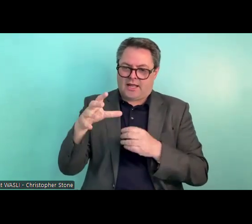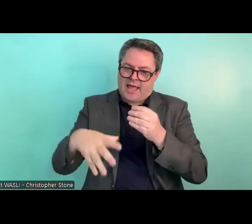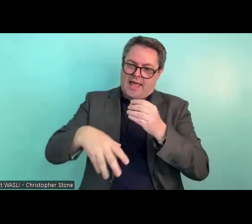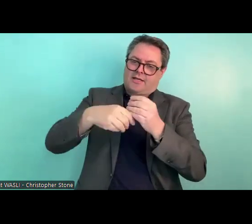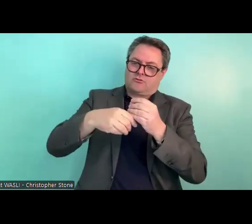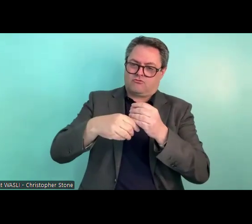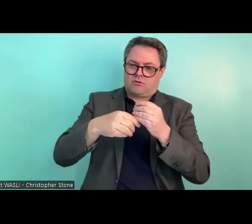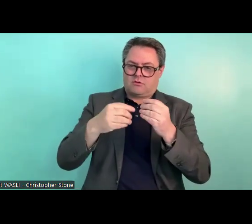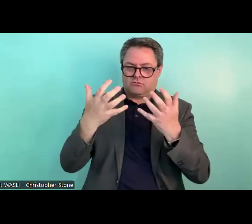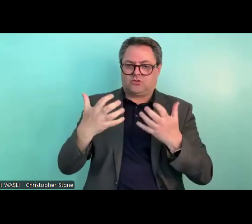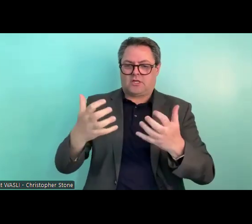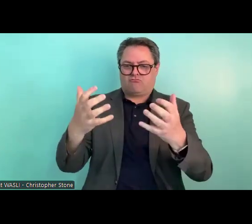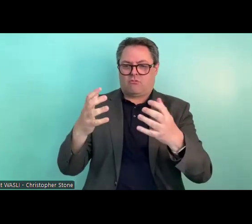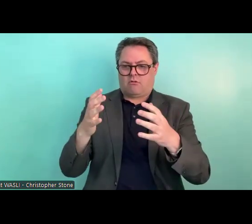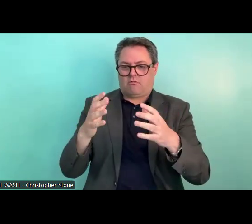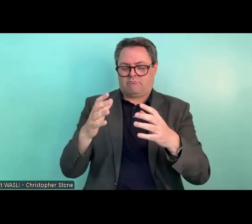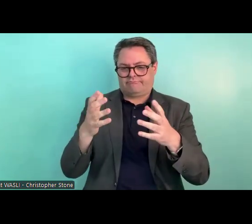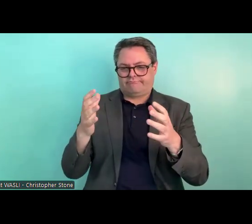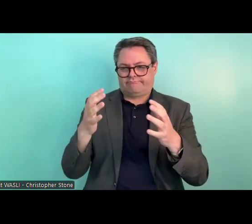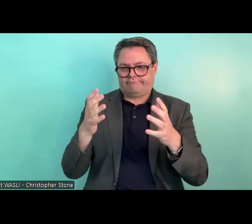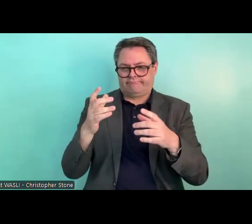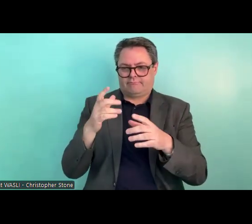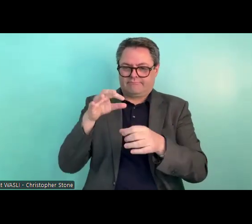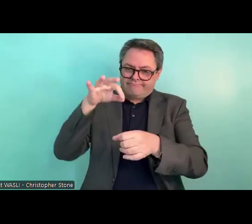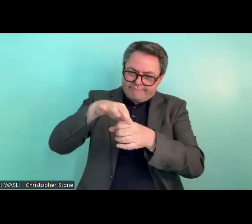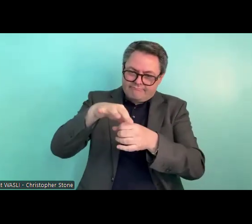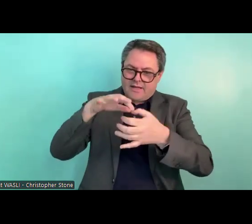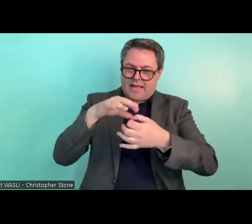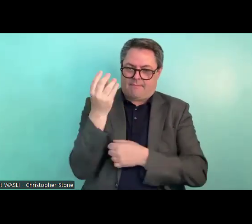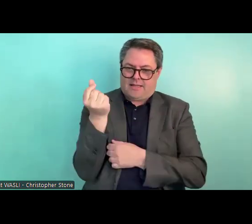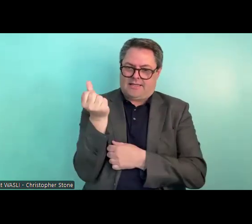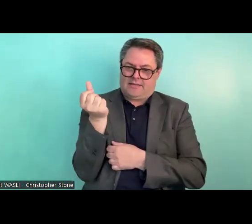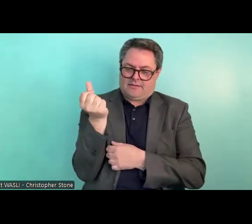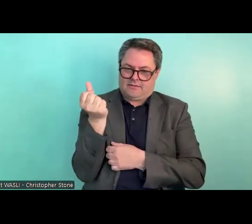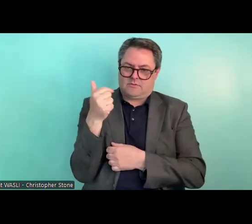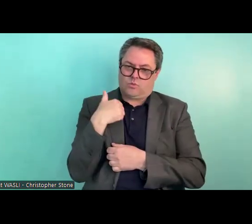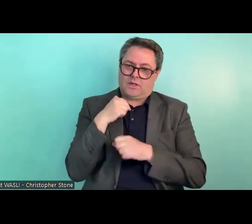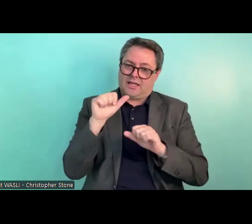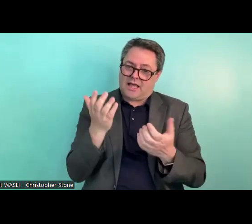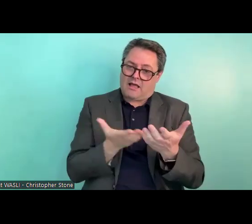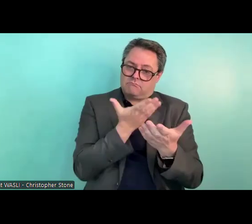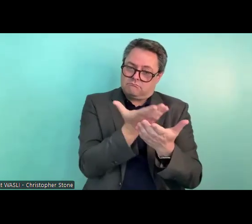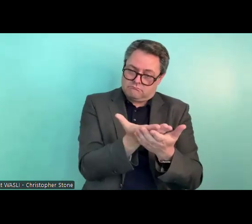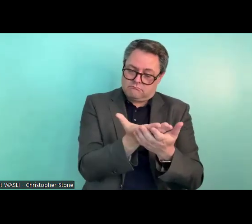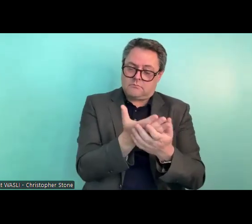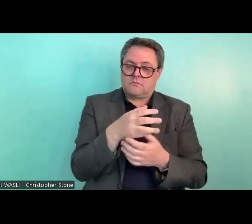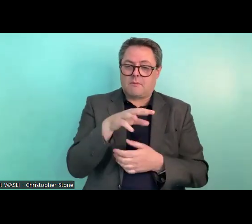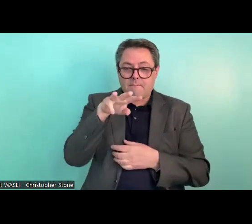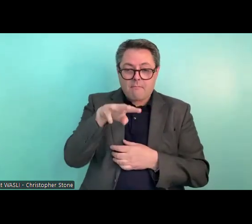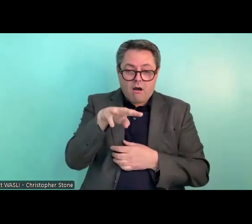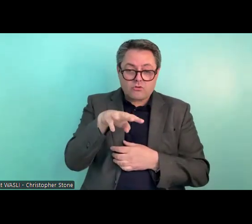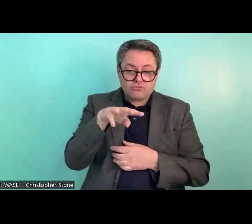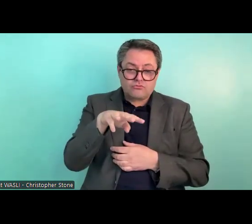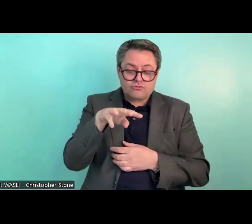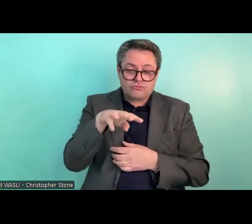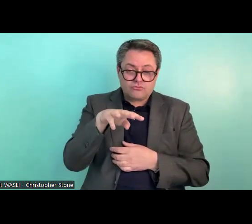we will have to hold an EGM, so an extraordinary general Assembly so that we are able to vote on